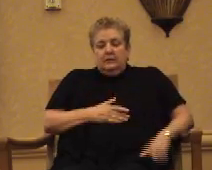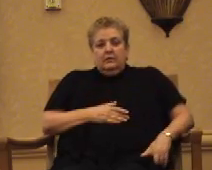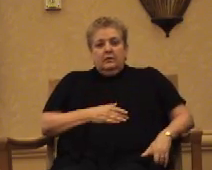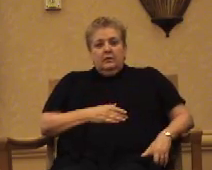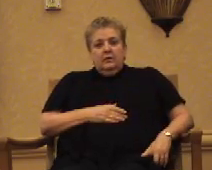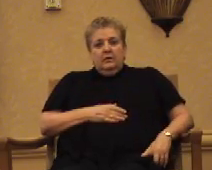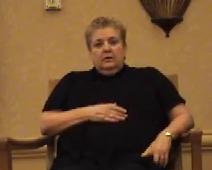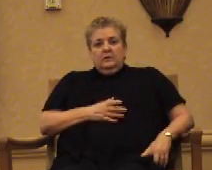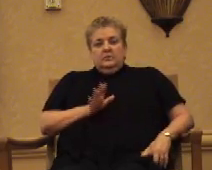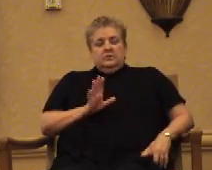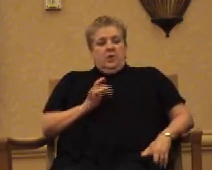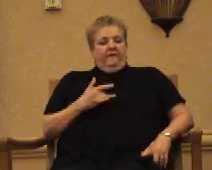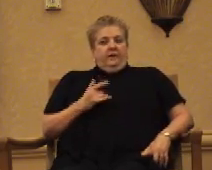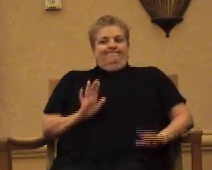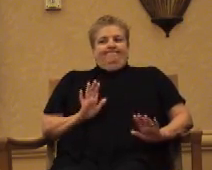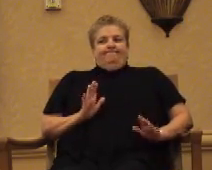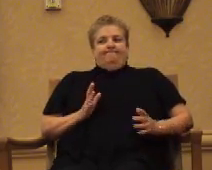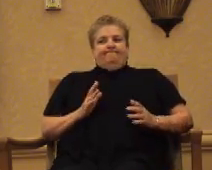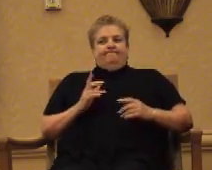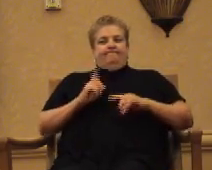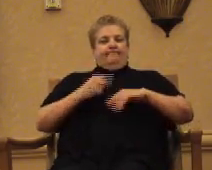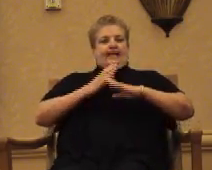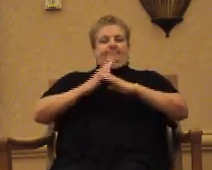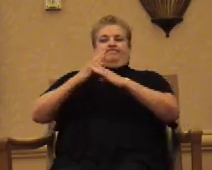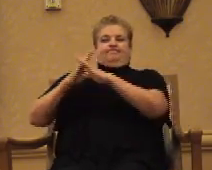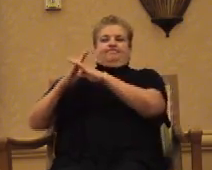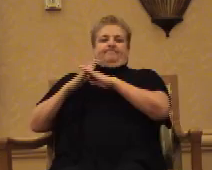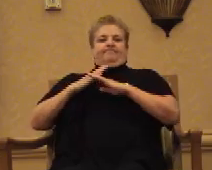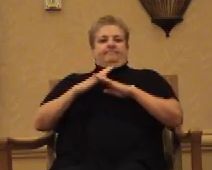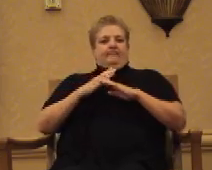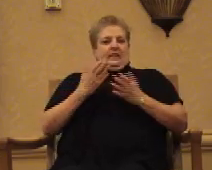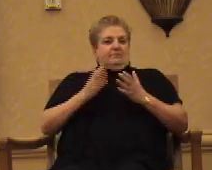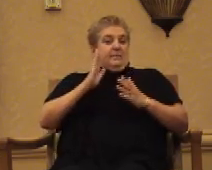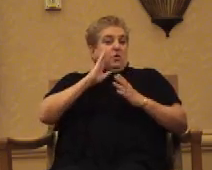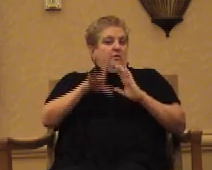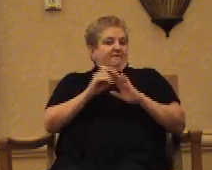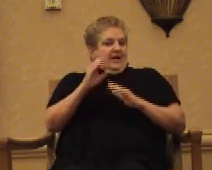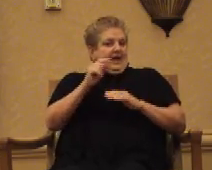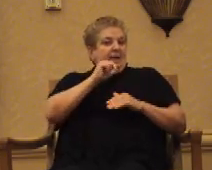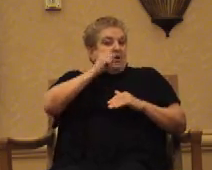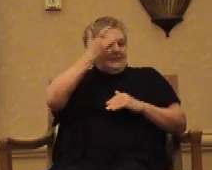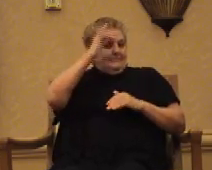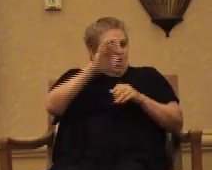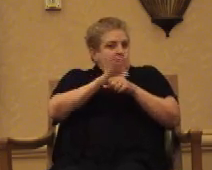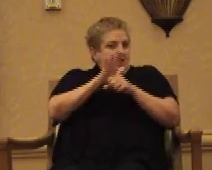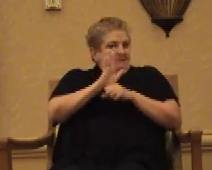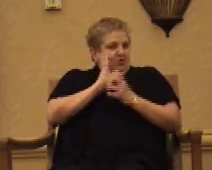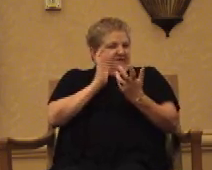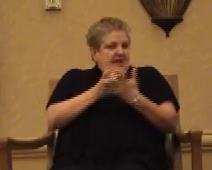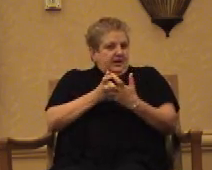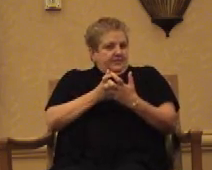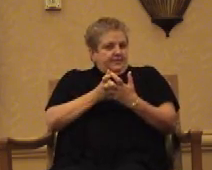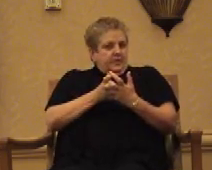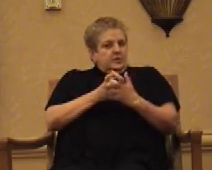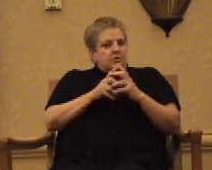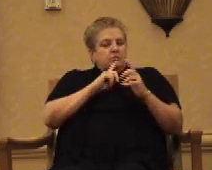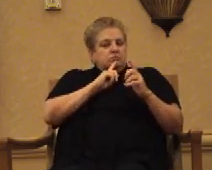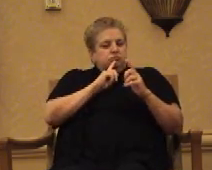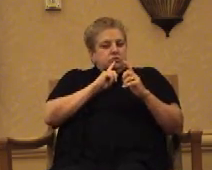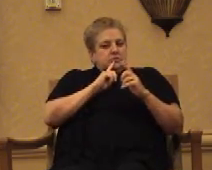straight on angle at me, or you're gonna find out I'm not smart enough to be in this crowd. So I laid low and didn't make any friends, and after a couple